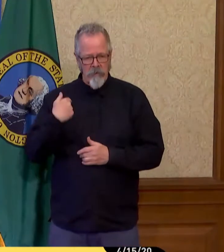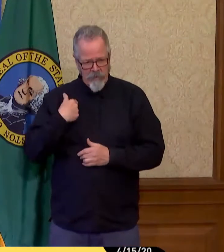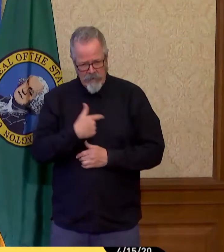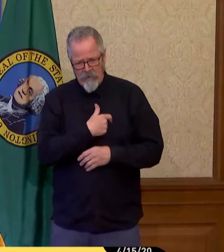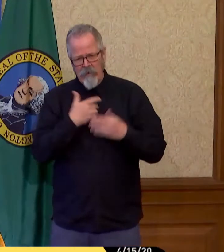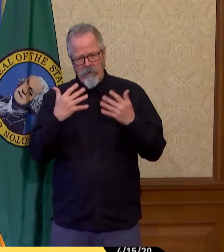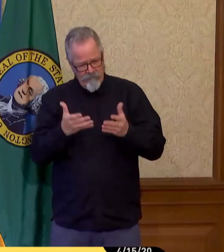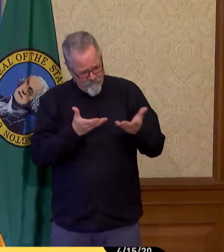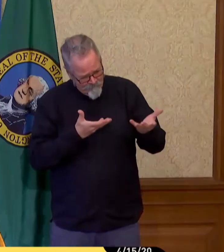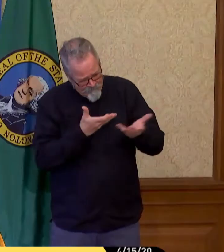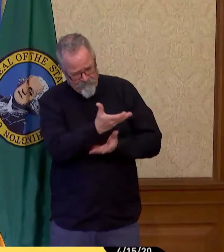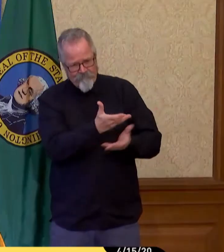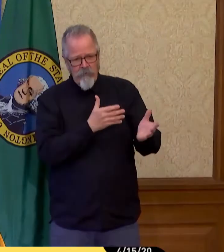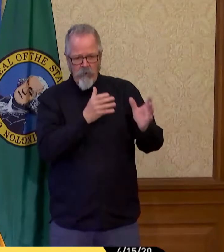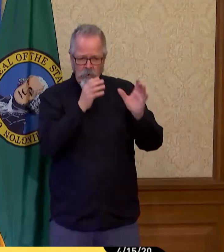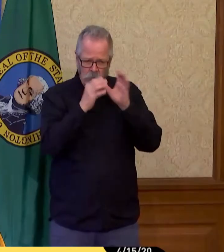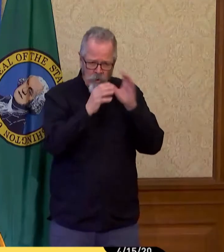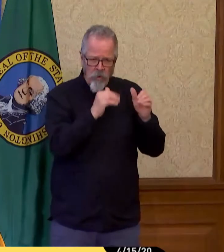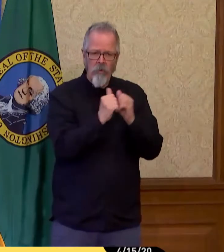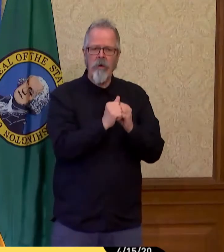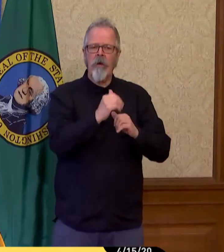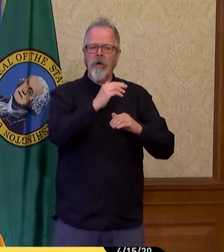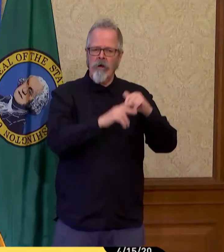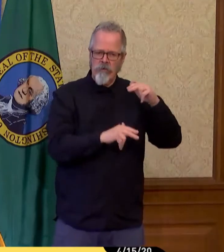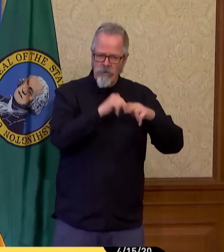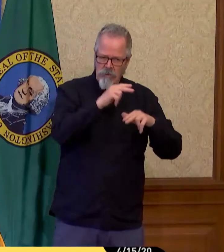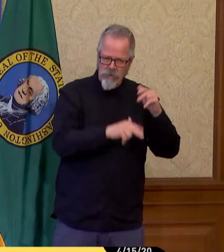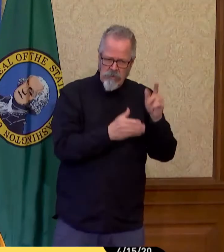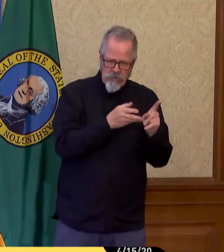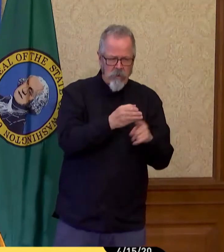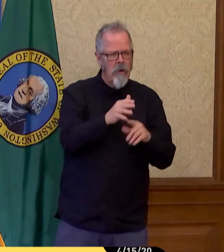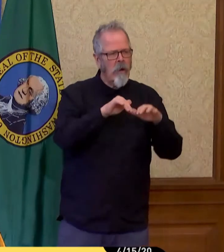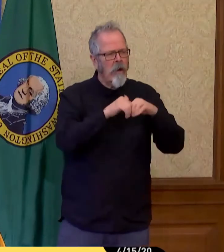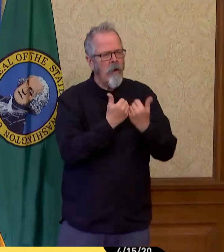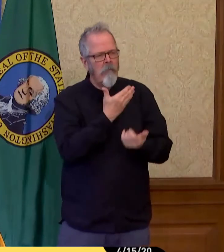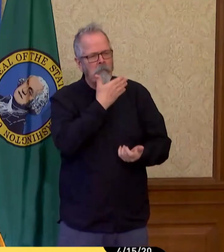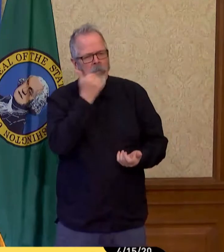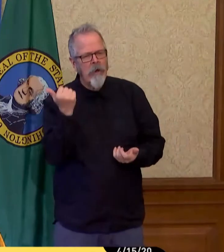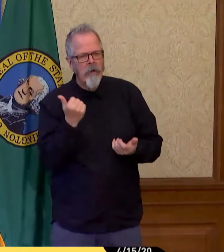and they're going to continue. Next question comes from Jim Camden with the Spokesman Review.